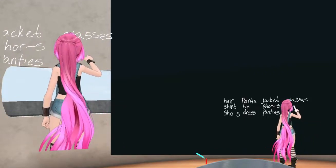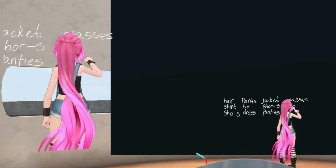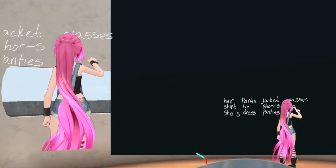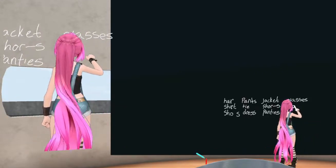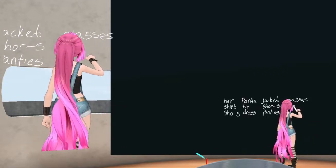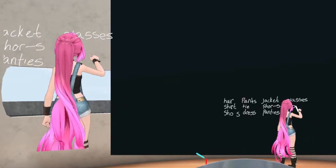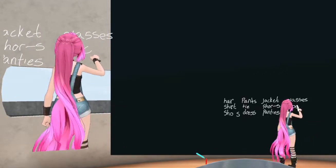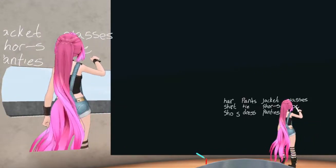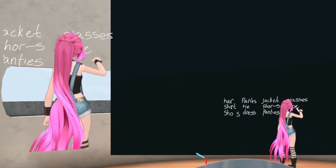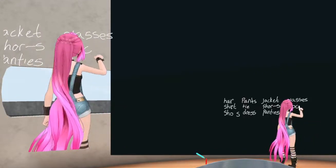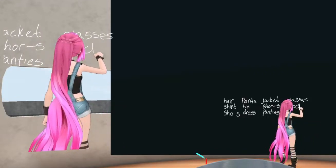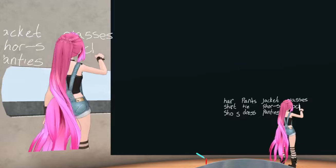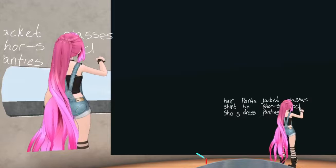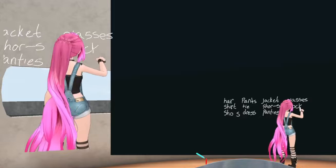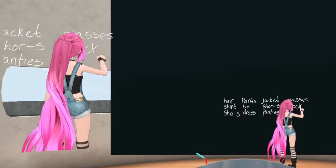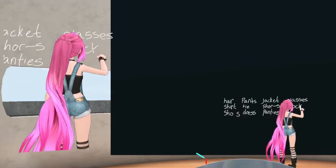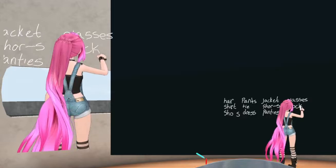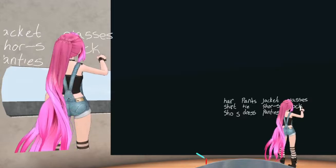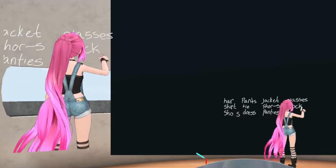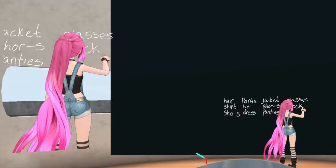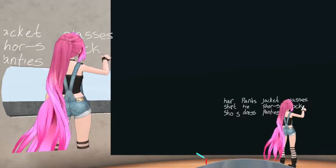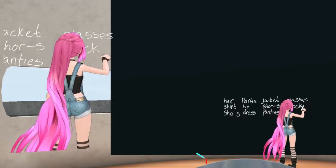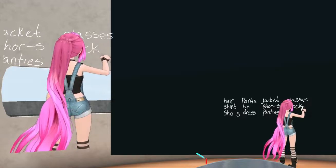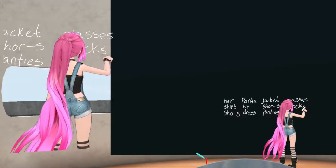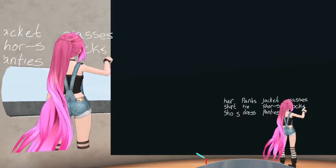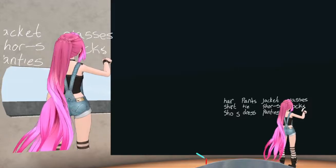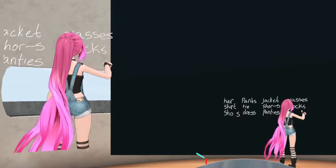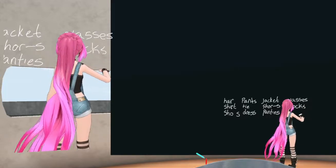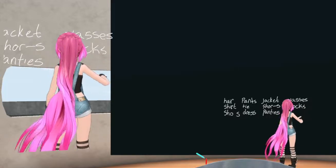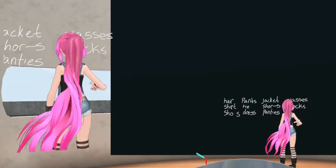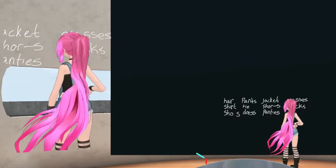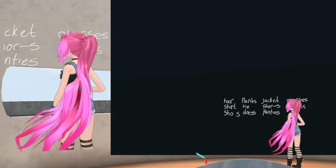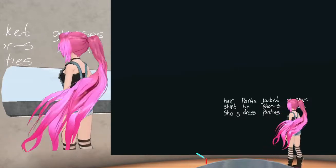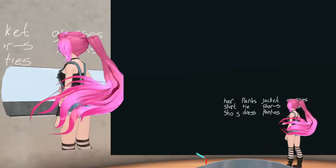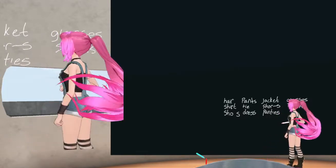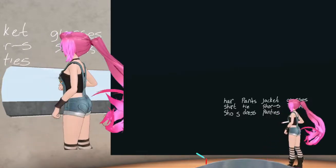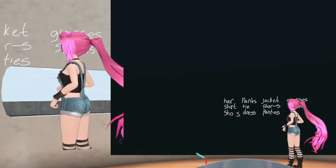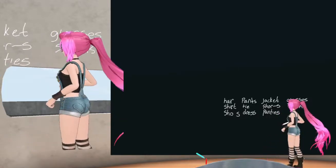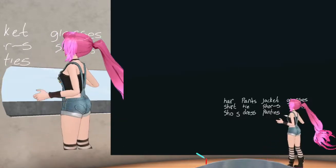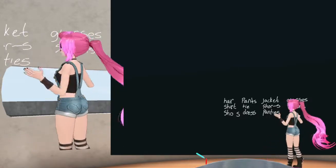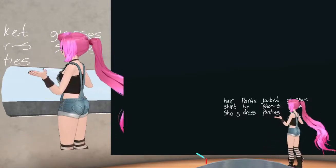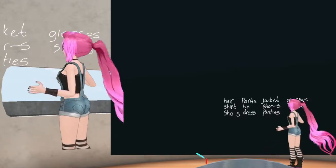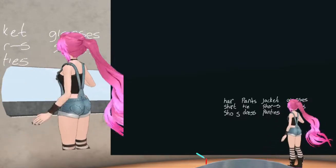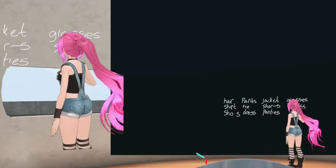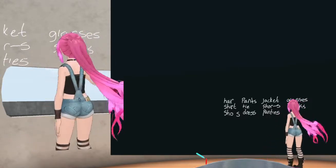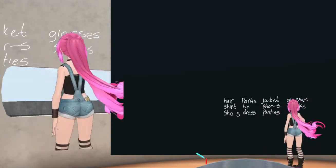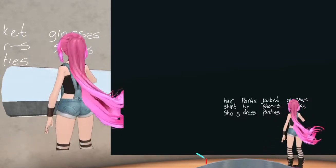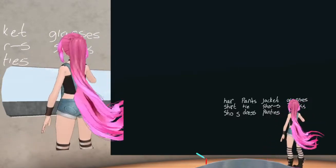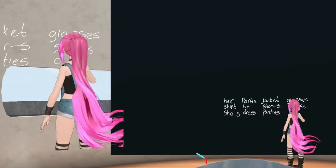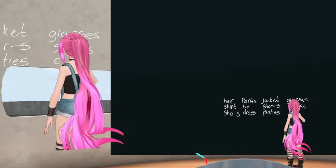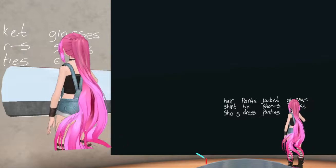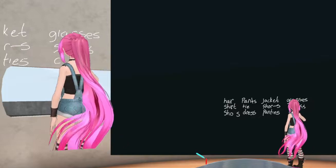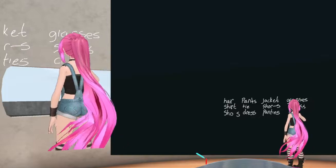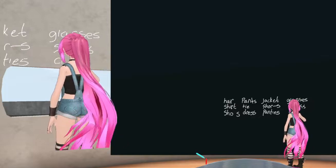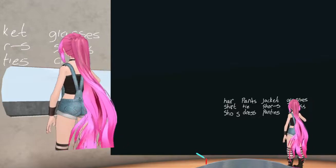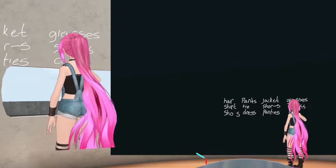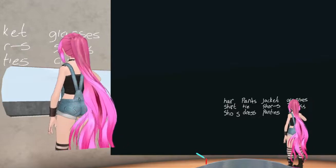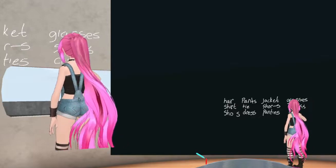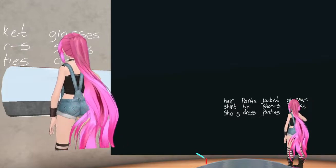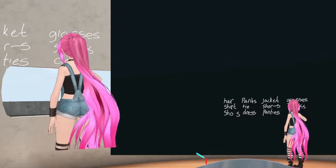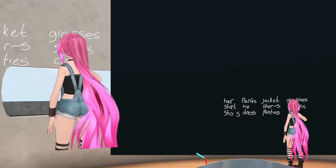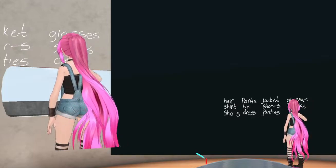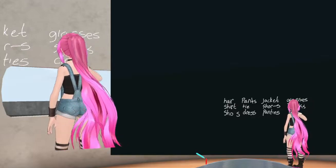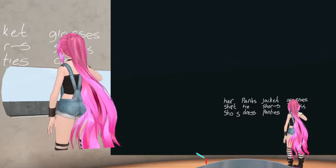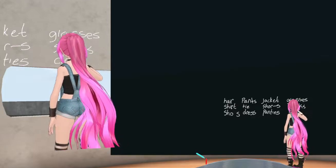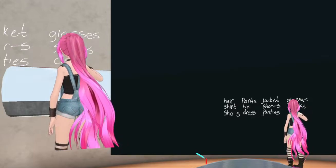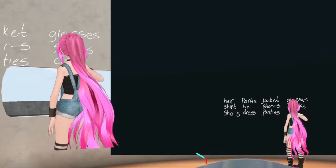I will teach boots with shoes. Okay. Socks and just clothes in general. I'm